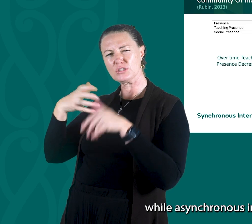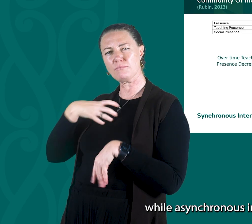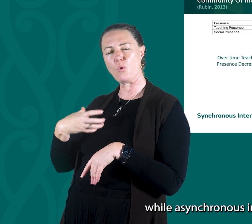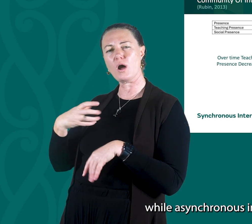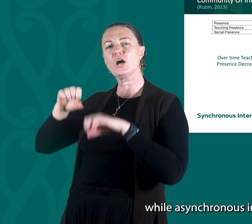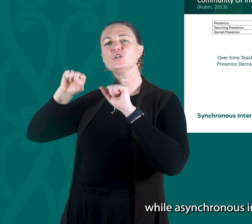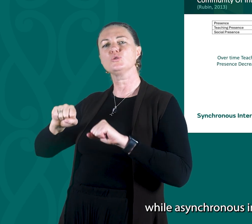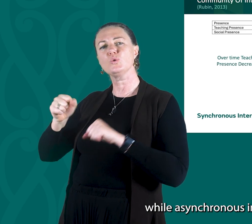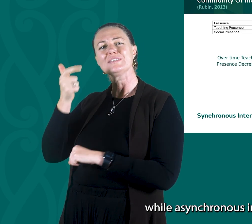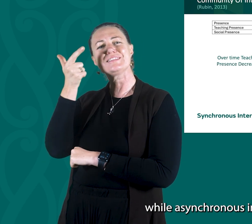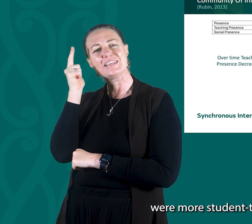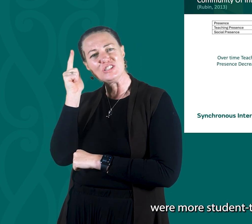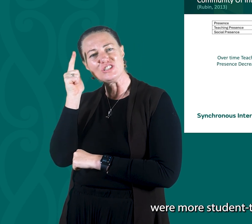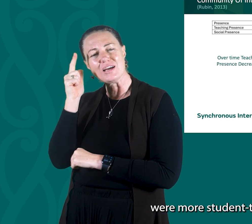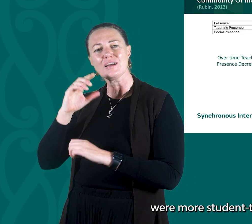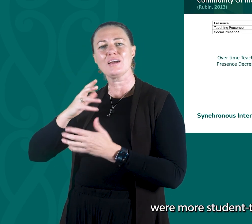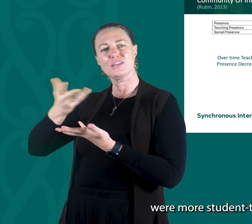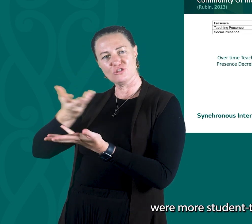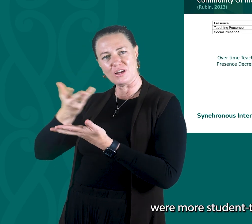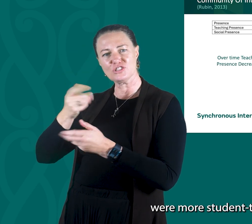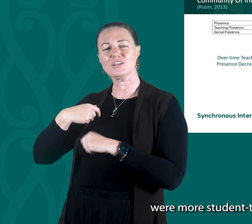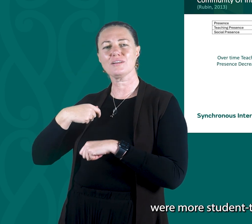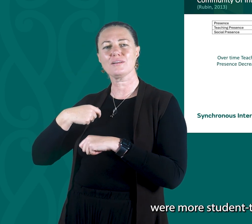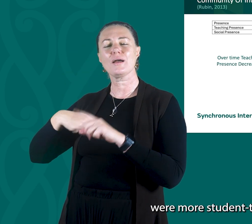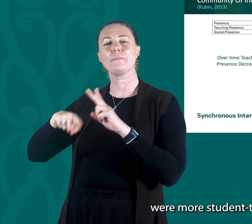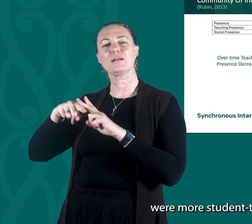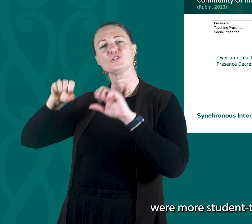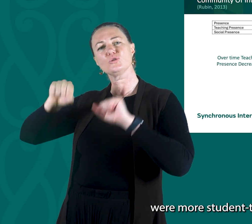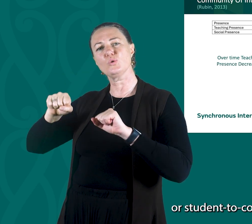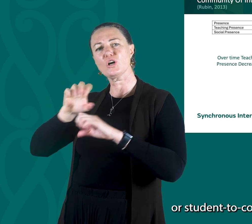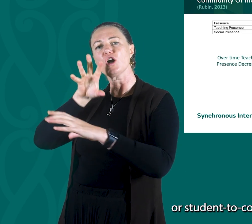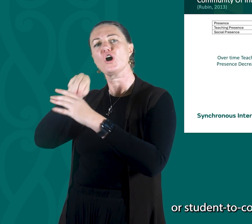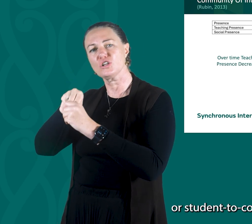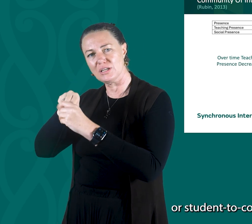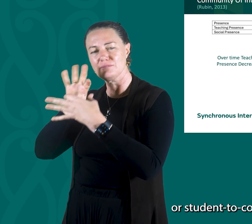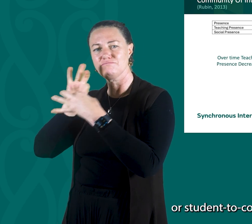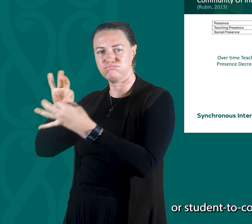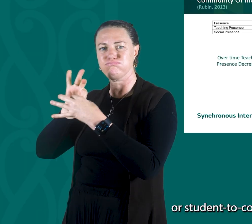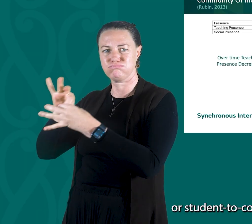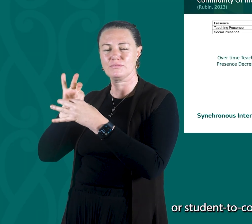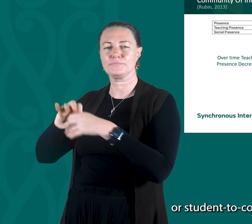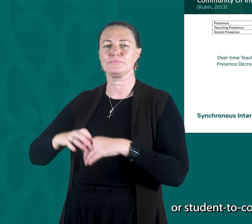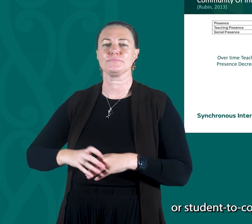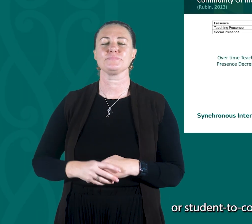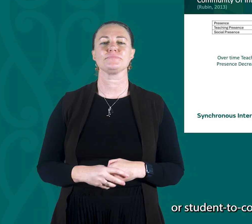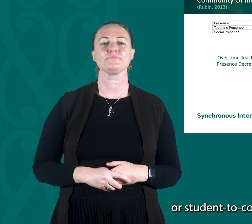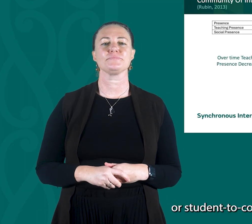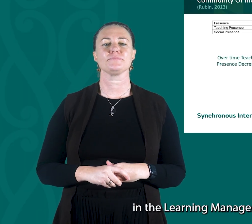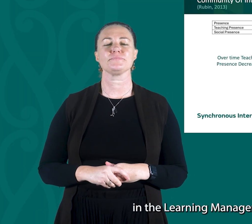asynchronous interactions were more student-to-teacher or student-to-content in